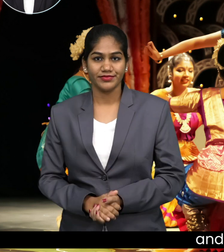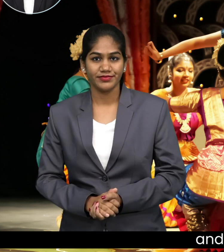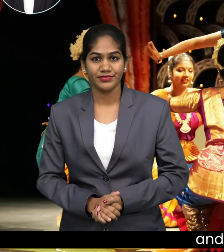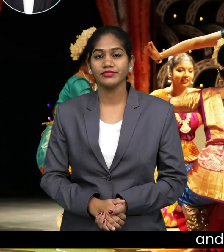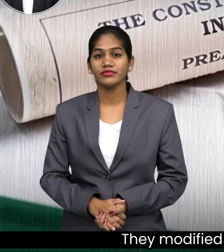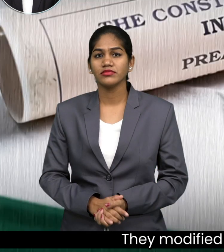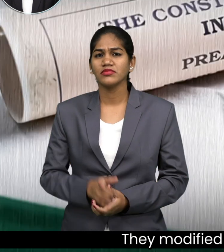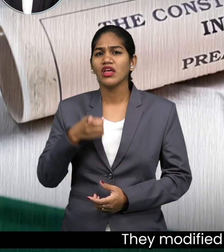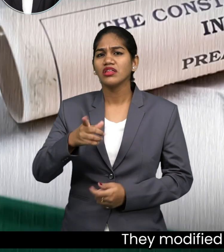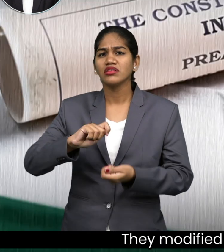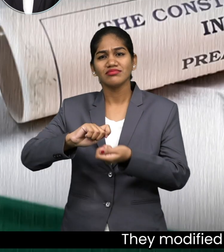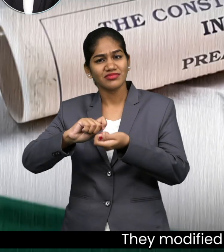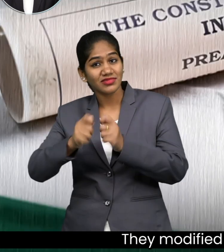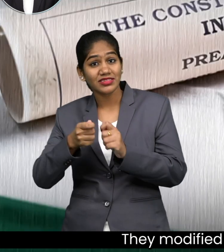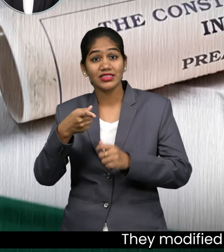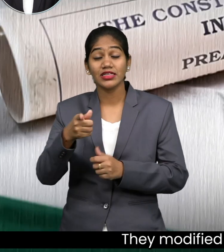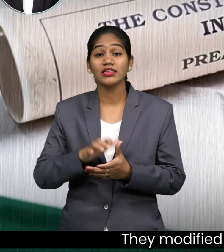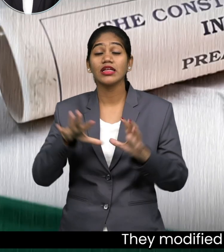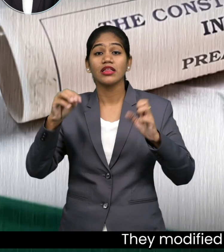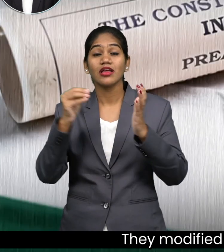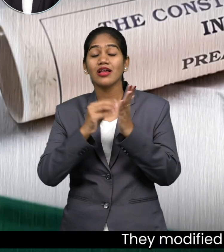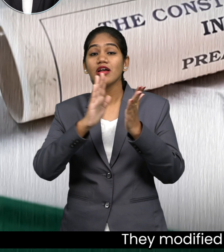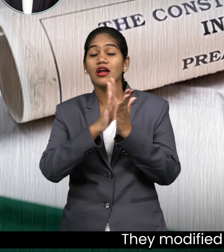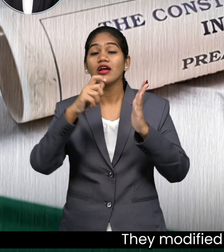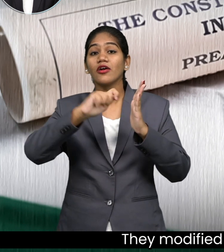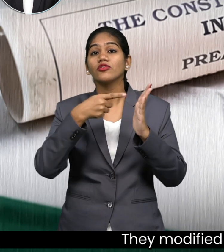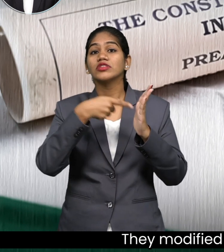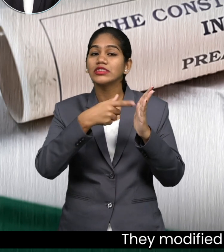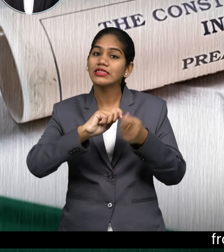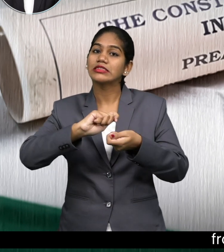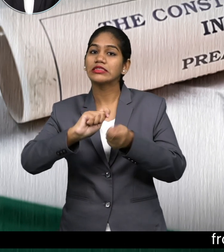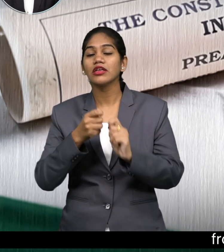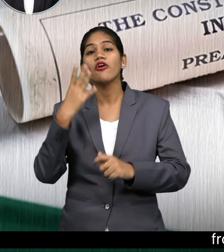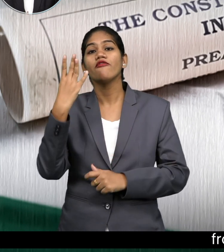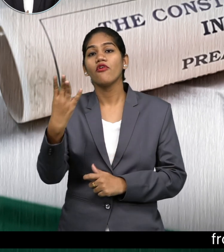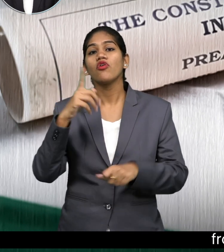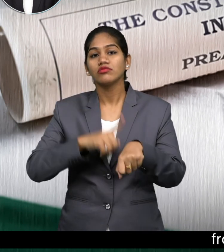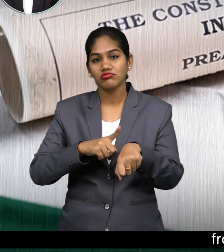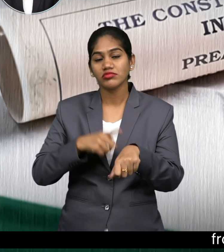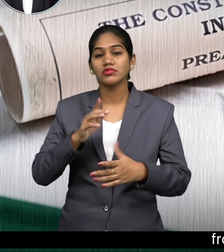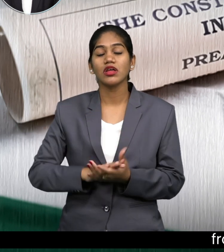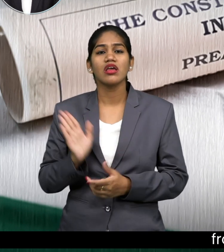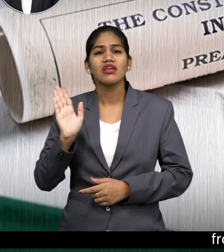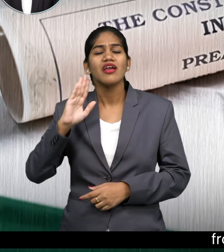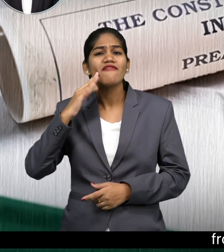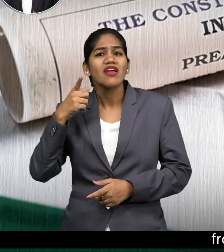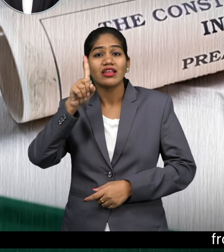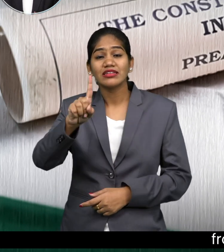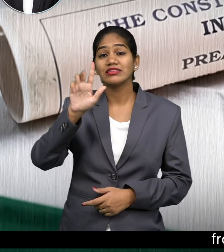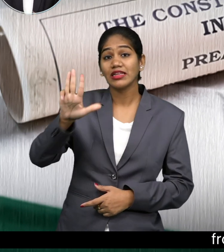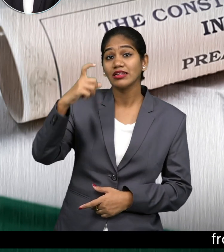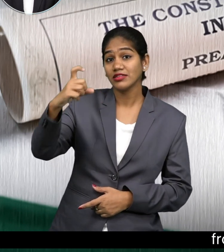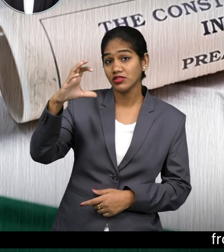They modified their constitution four times from 1970 to